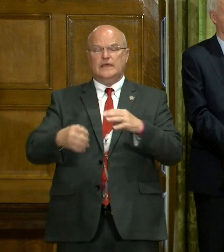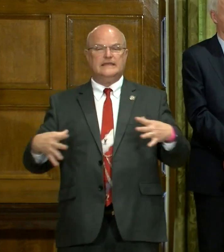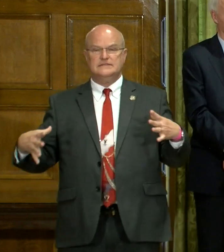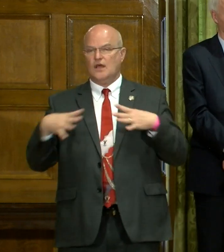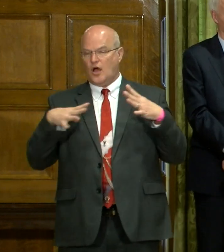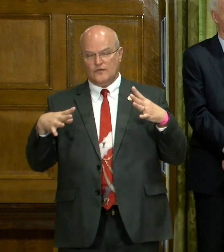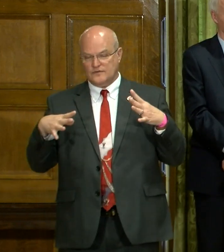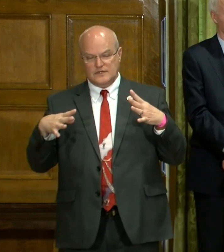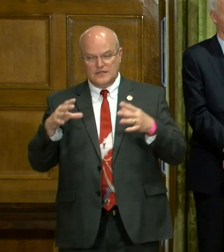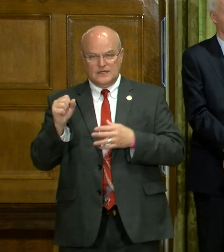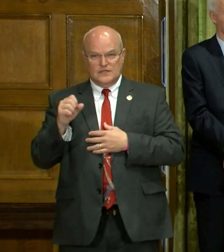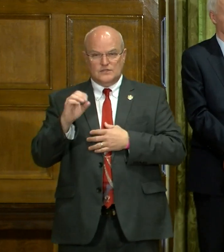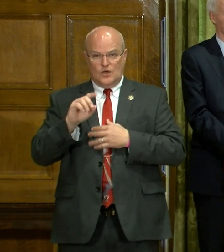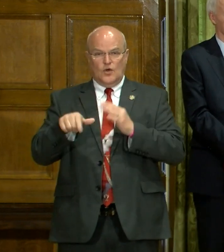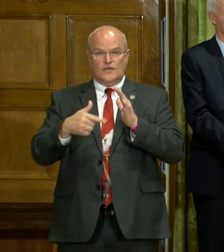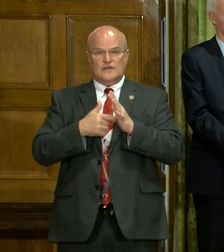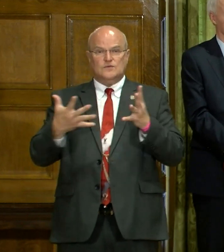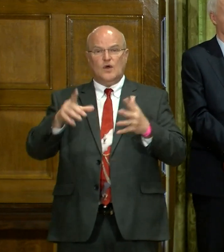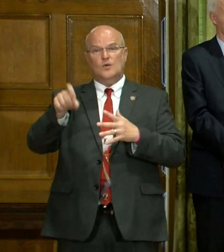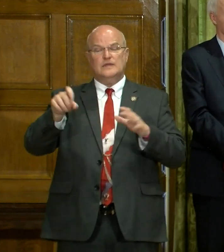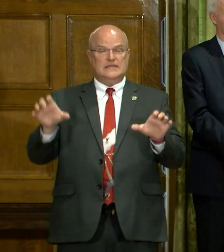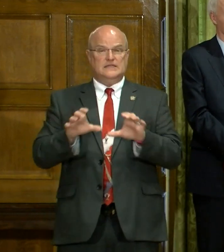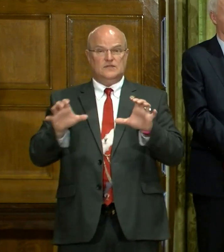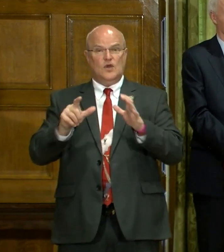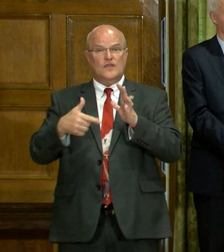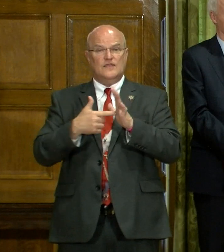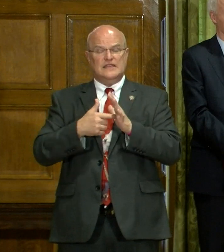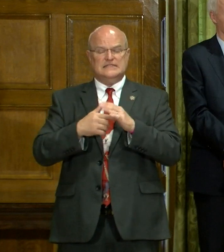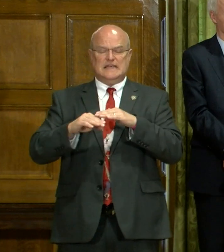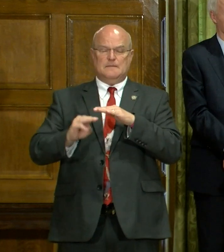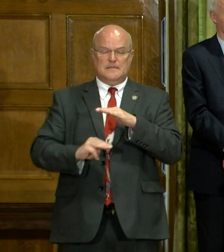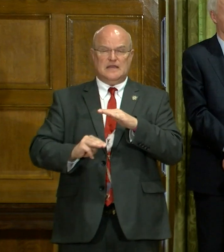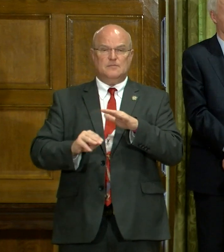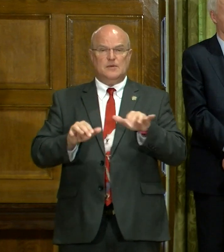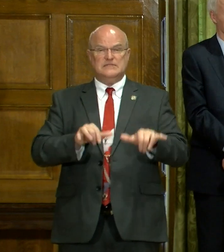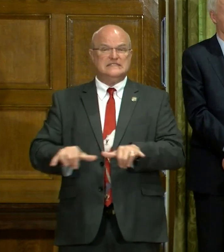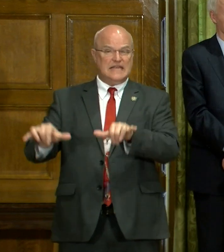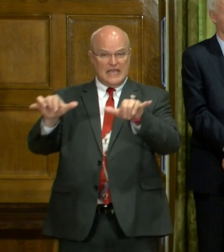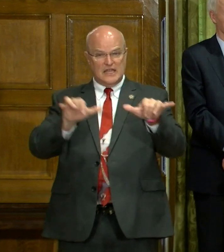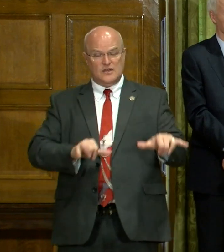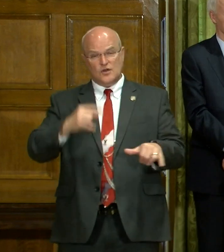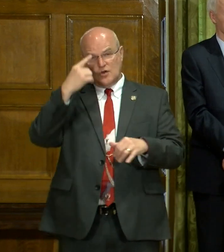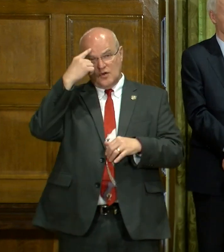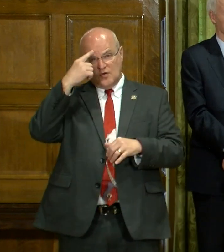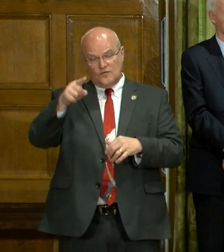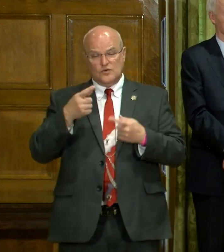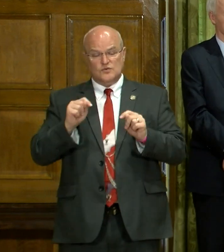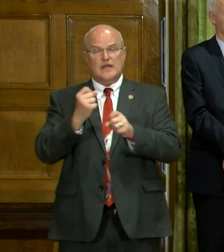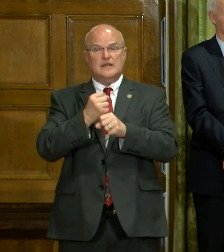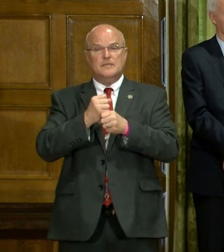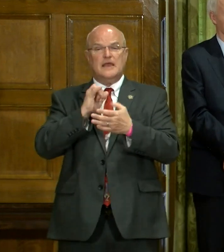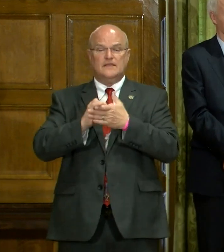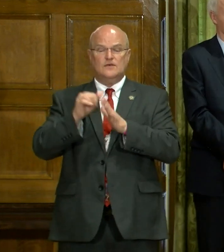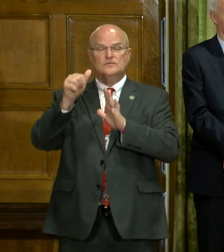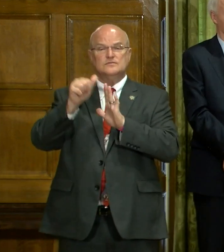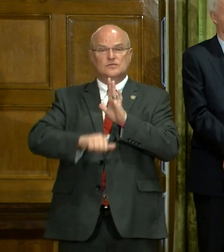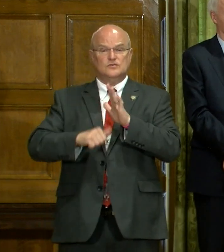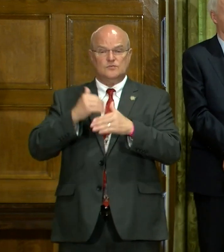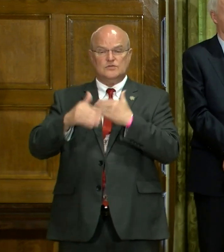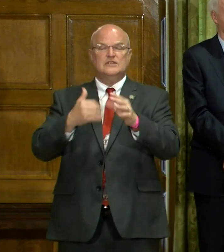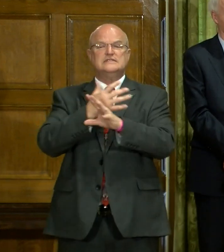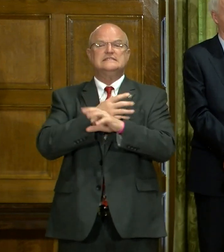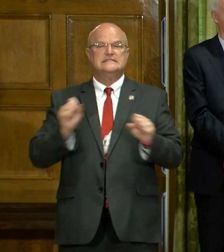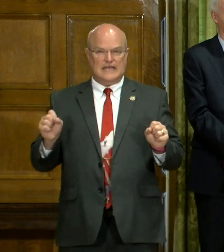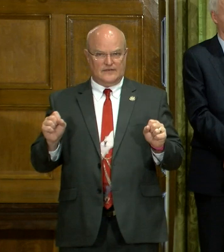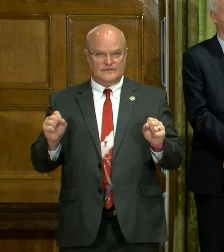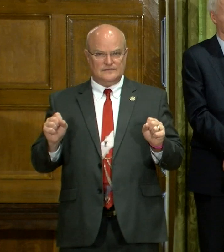off. So this is what we need to do. This is a minimum standard for trying to make those procedures